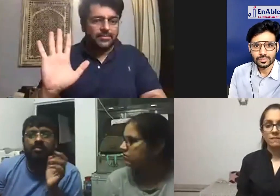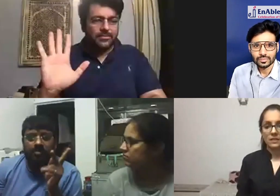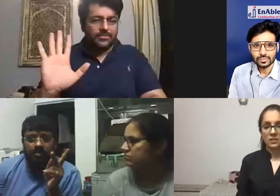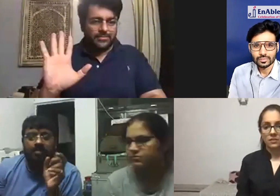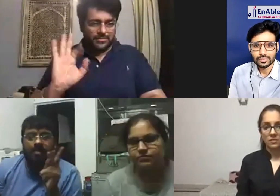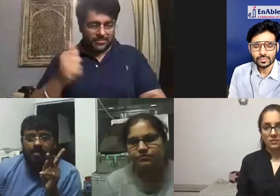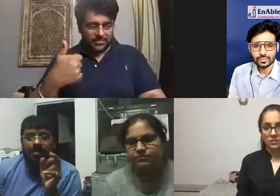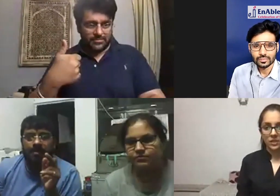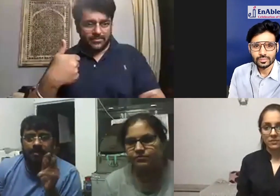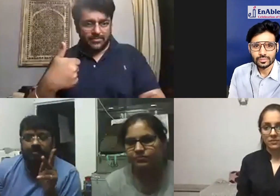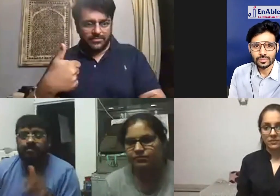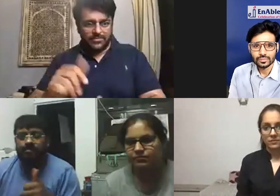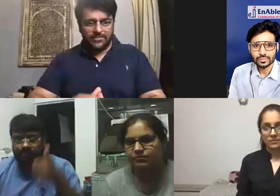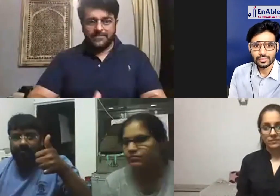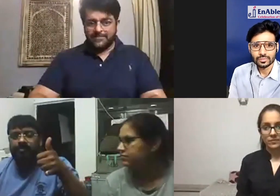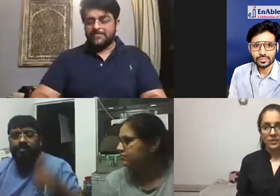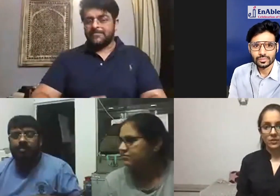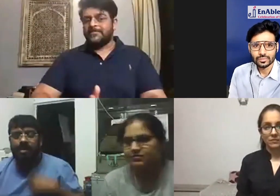the same vaccine.